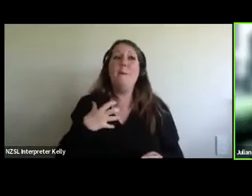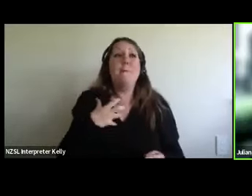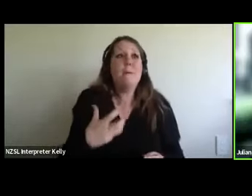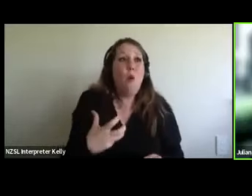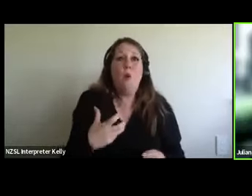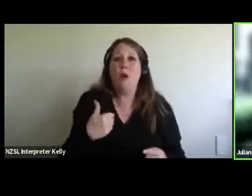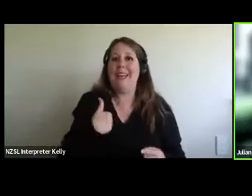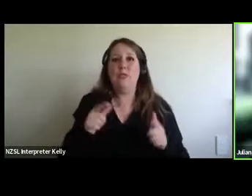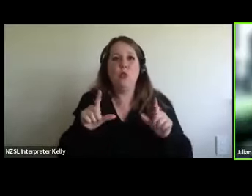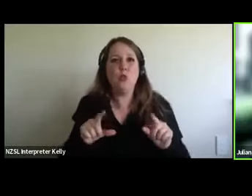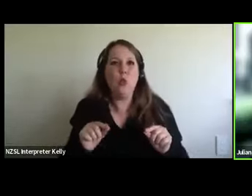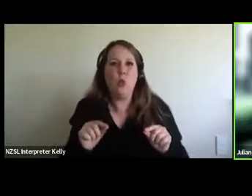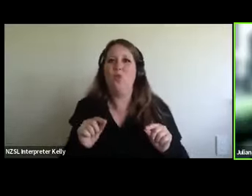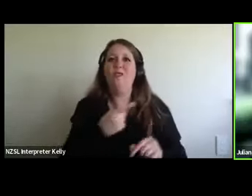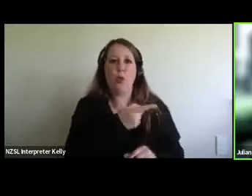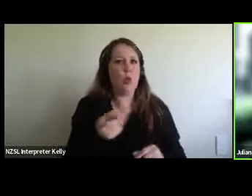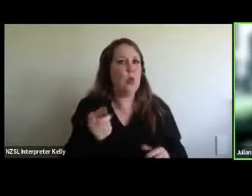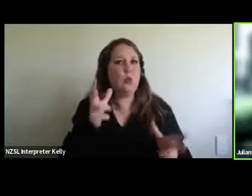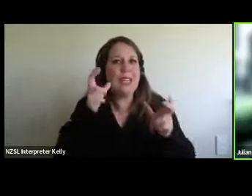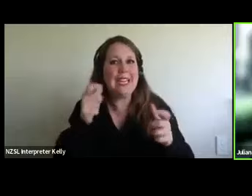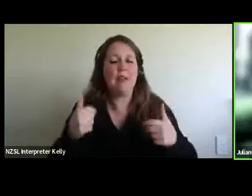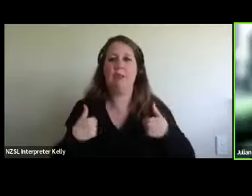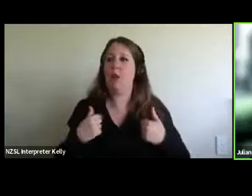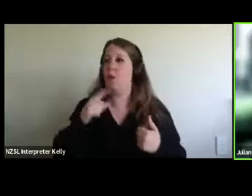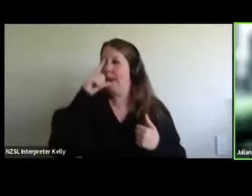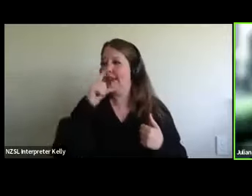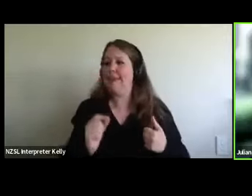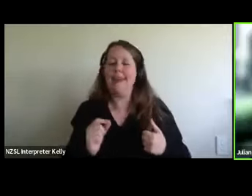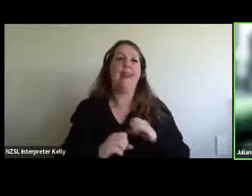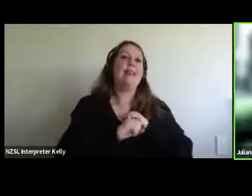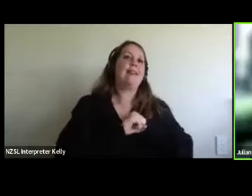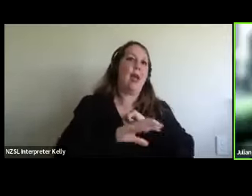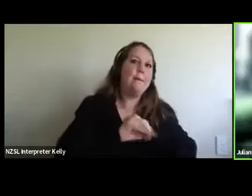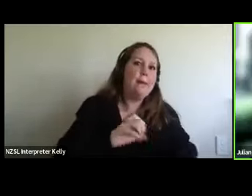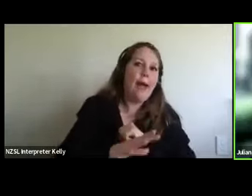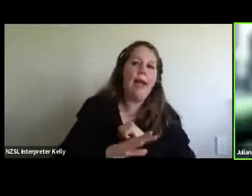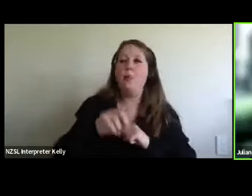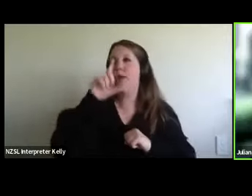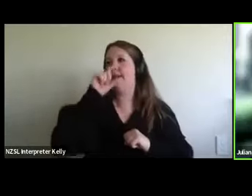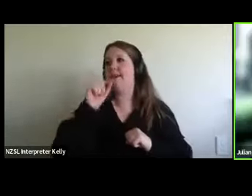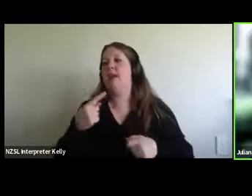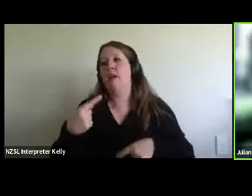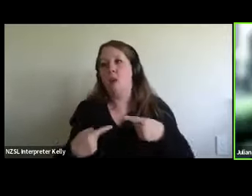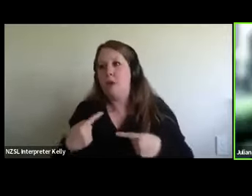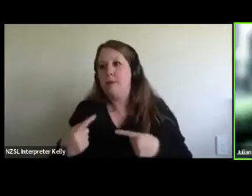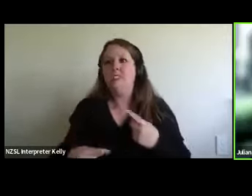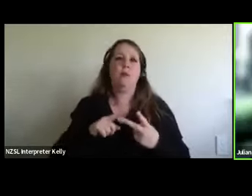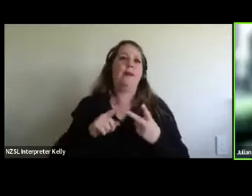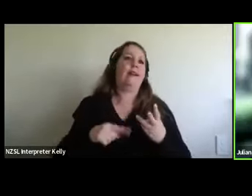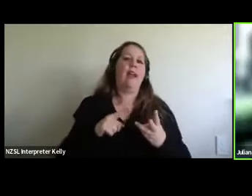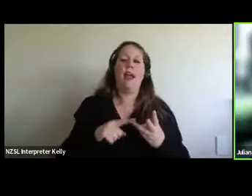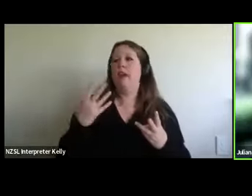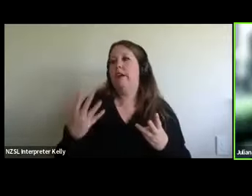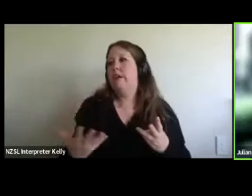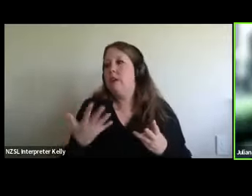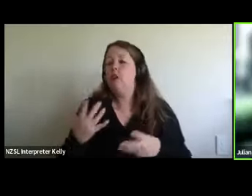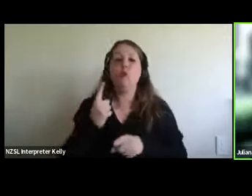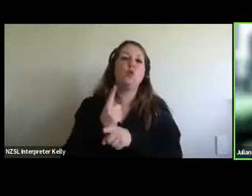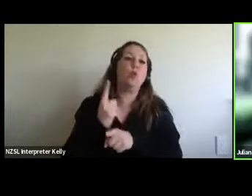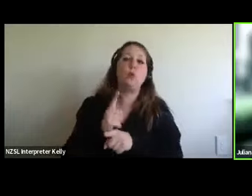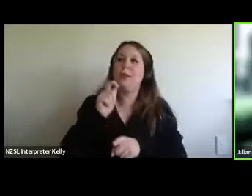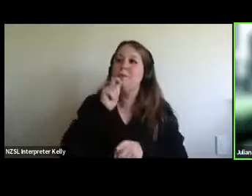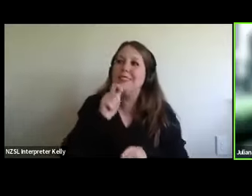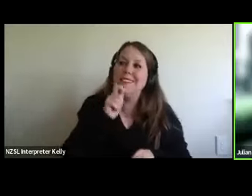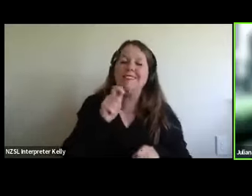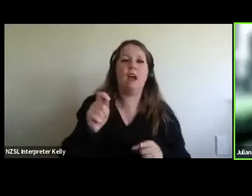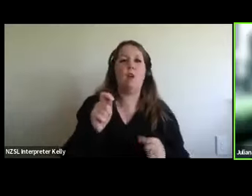need to do? We do petition, we do campaigns, we talk to the media. What else we need to do? Tell me. I